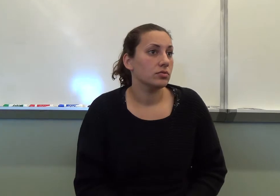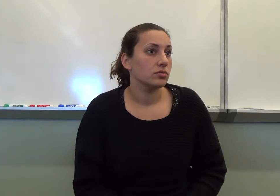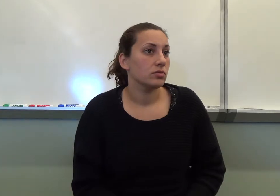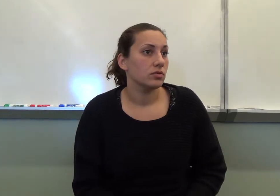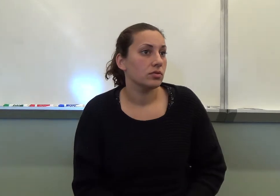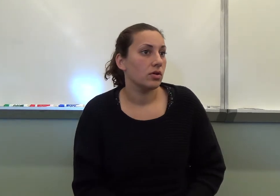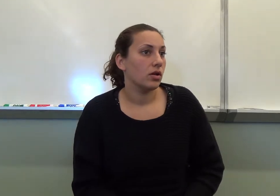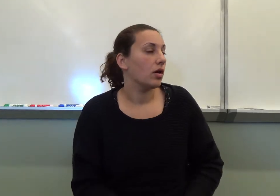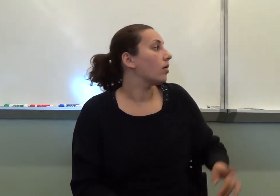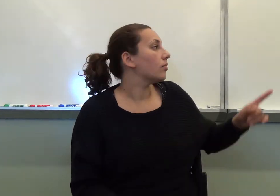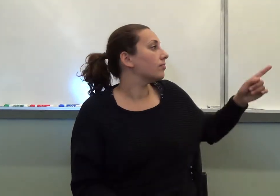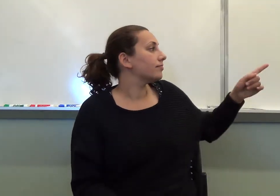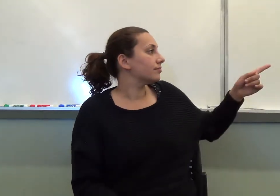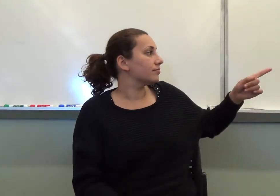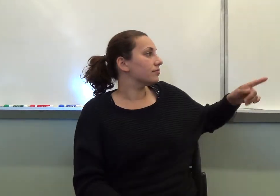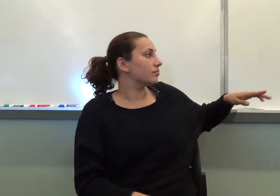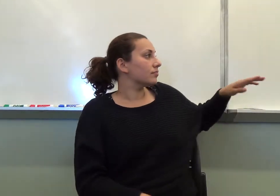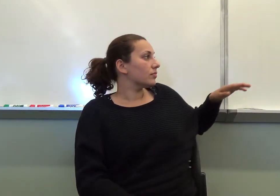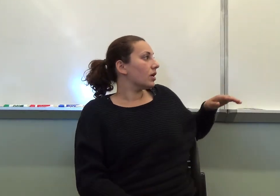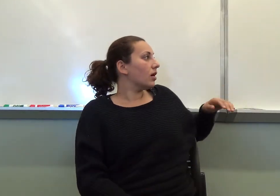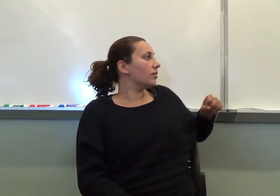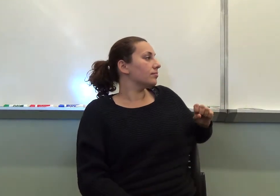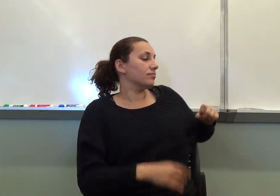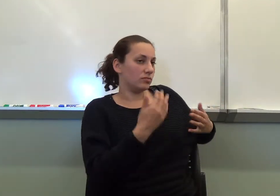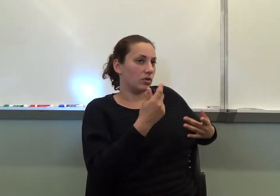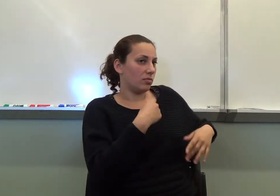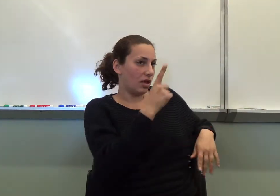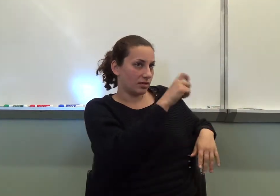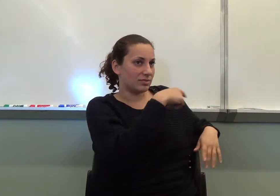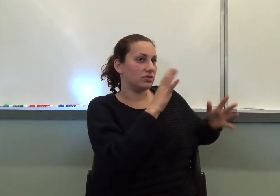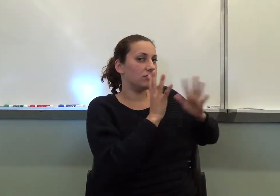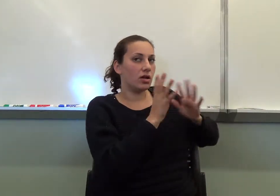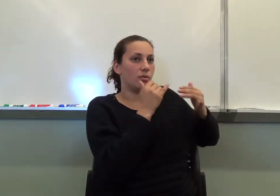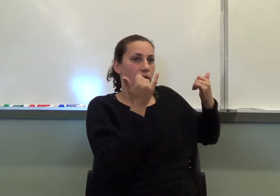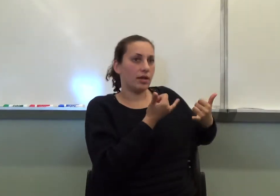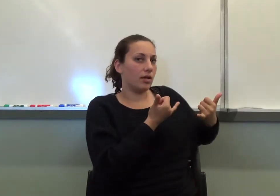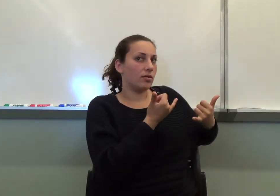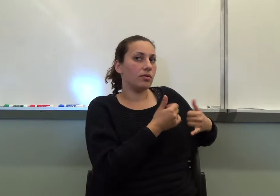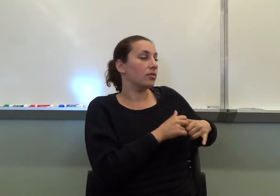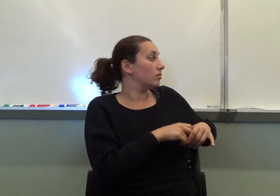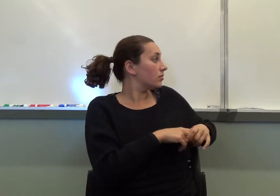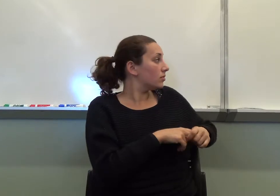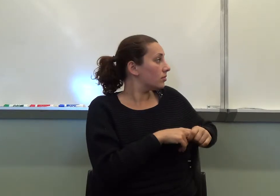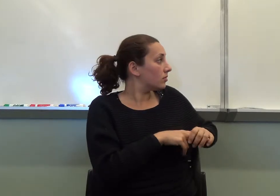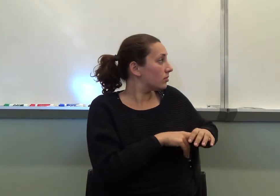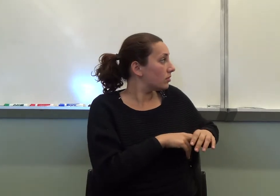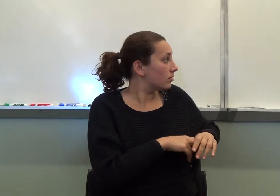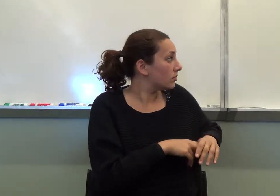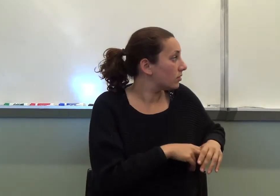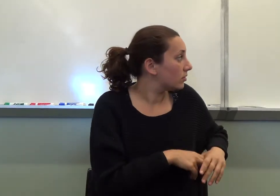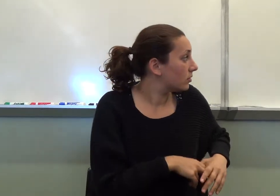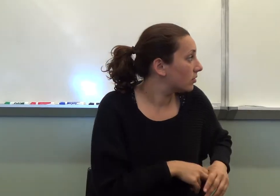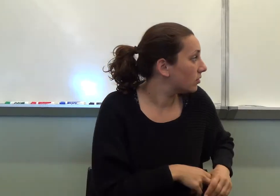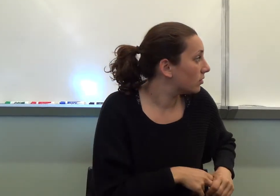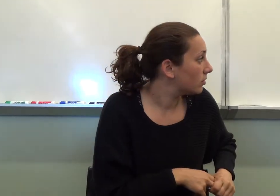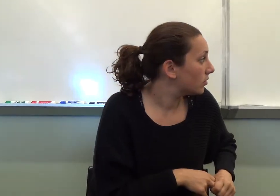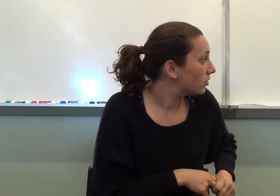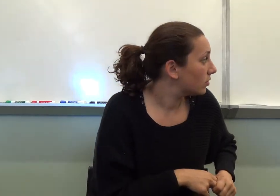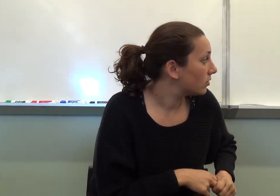tricky thing here. They take 3 lines, form a triangle, and they give you this inside one